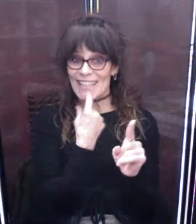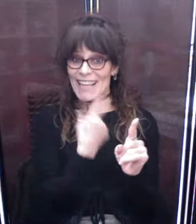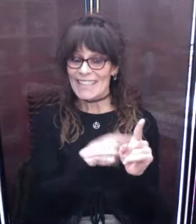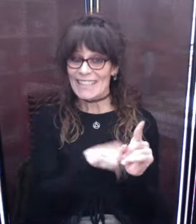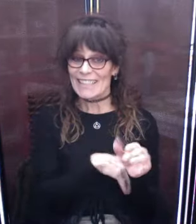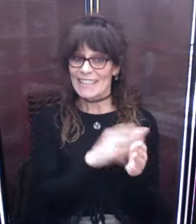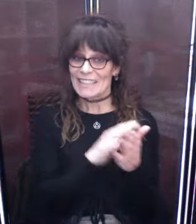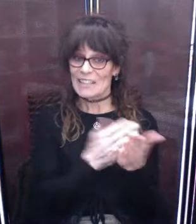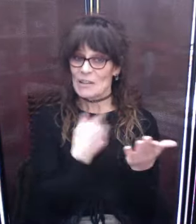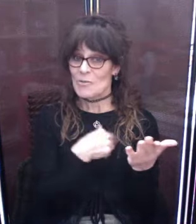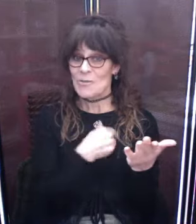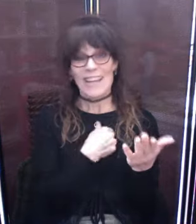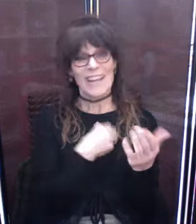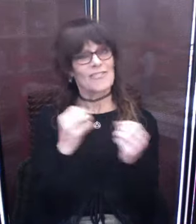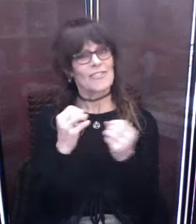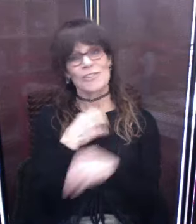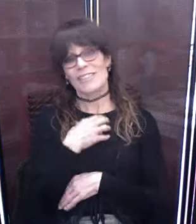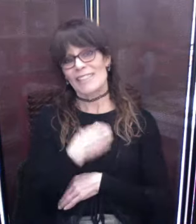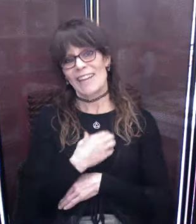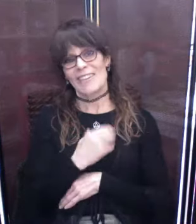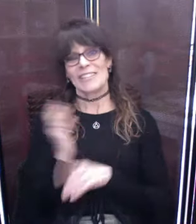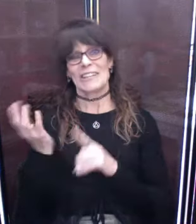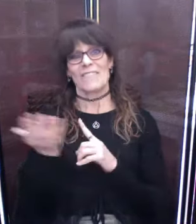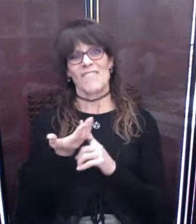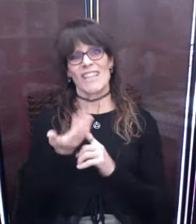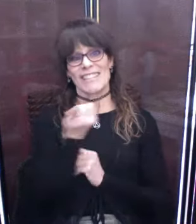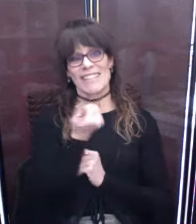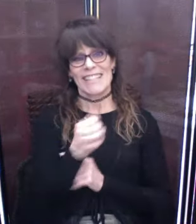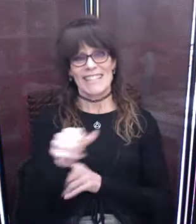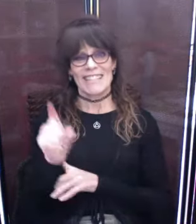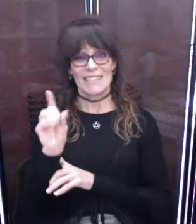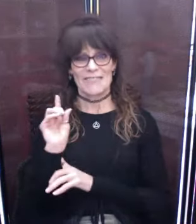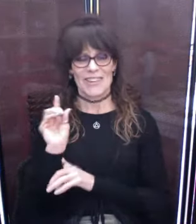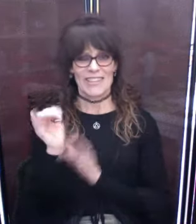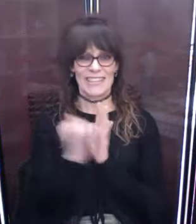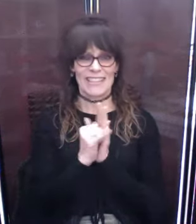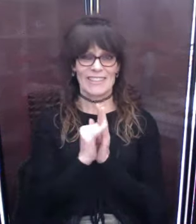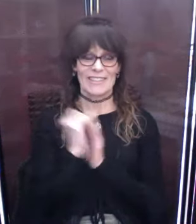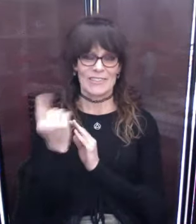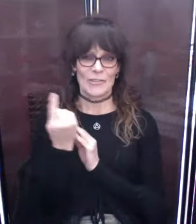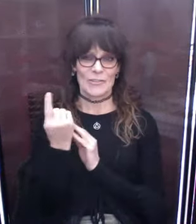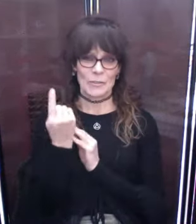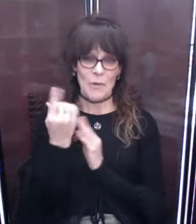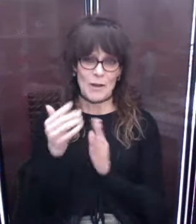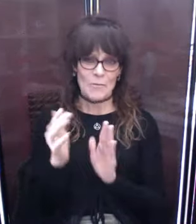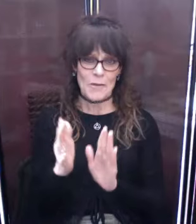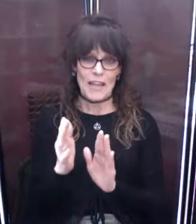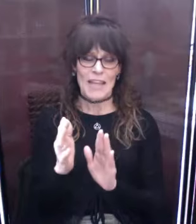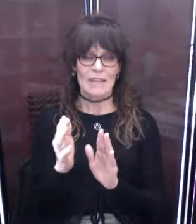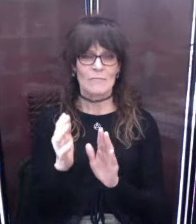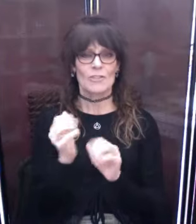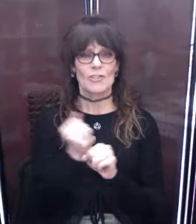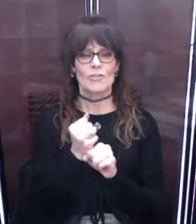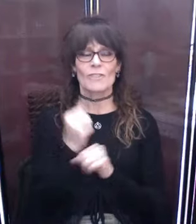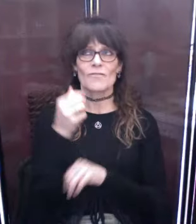we have no desire to convince anyone that there is only one way by which you can find God. The